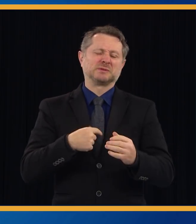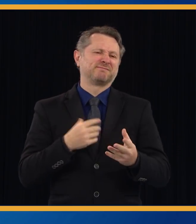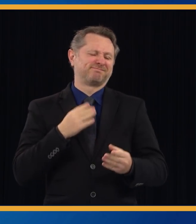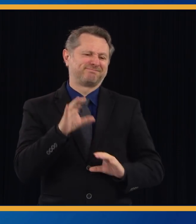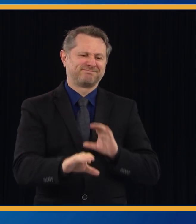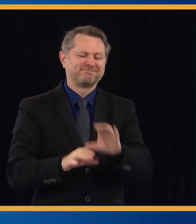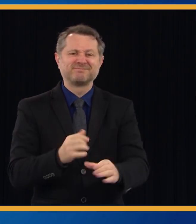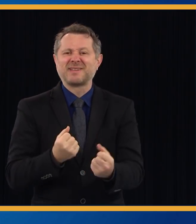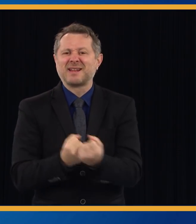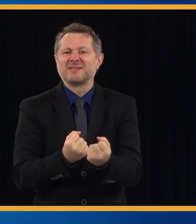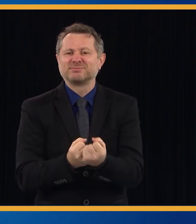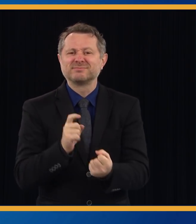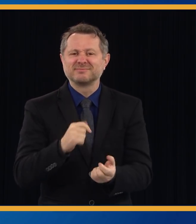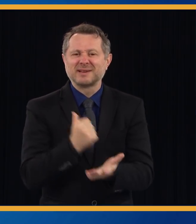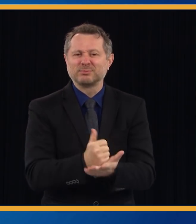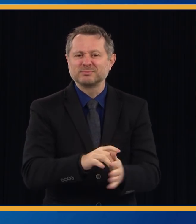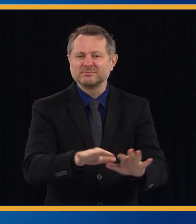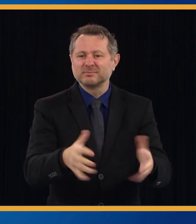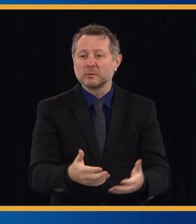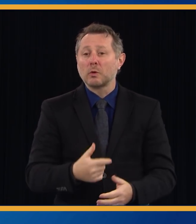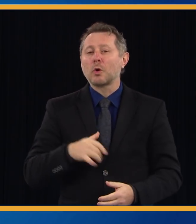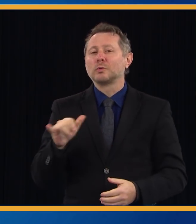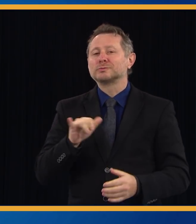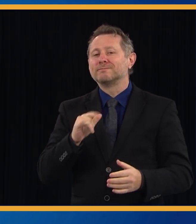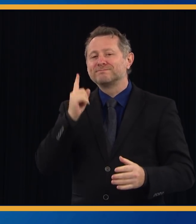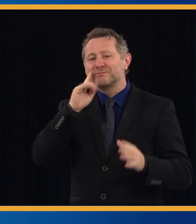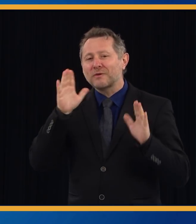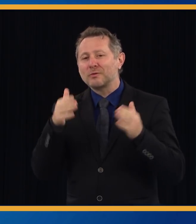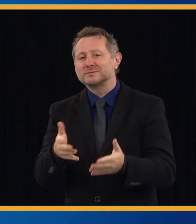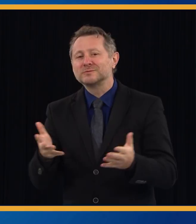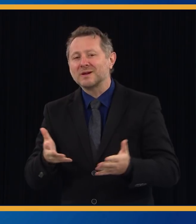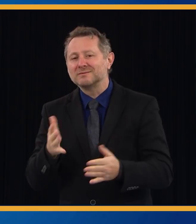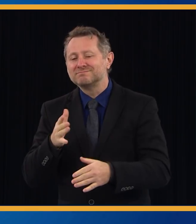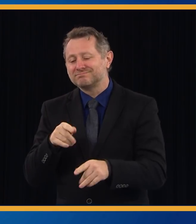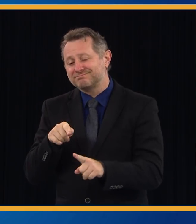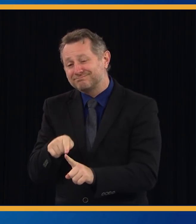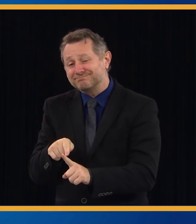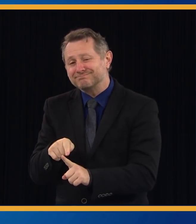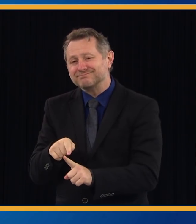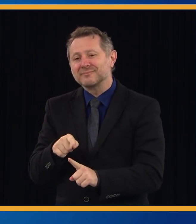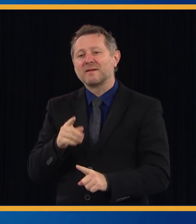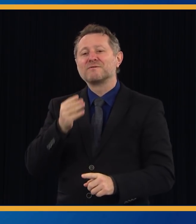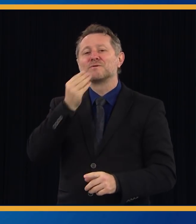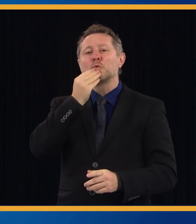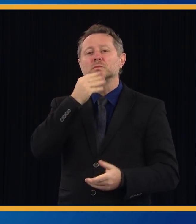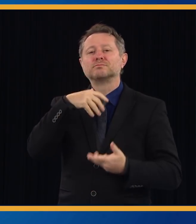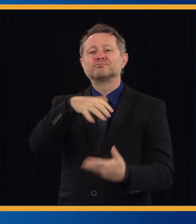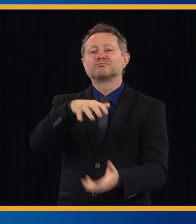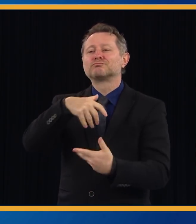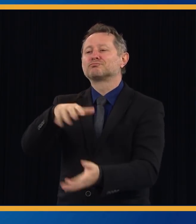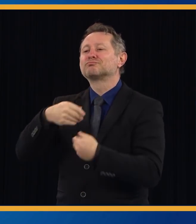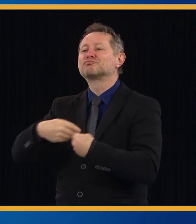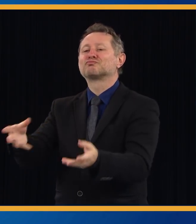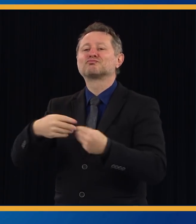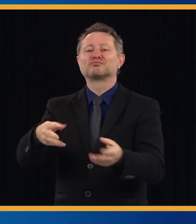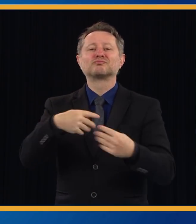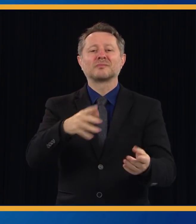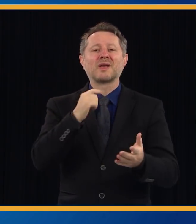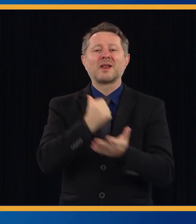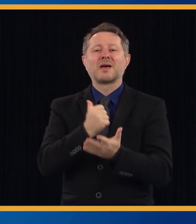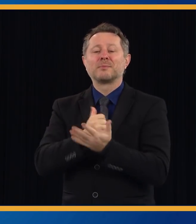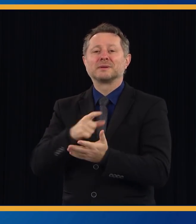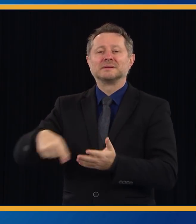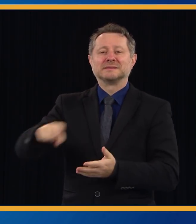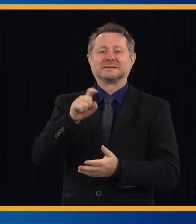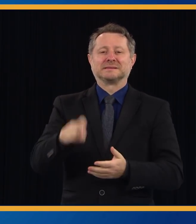I also need to focus, we need to focus on the basics. We need more food banks, more food assistance. There are people